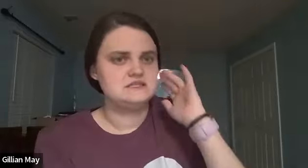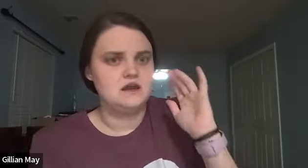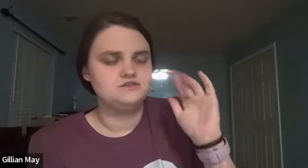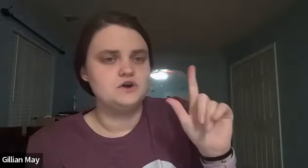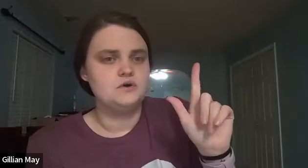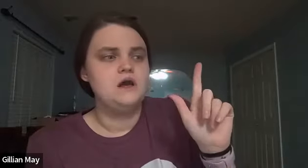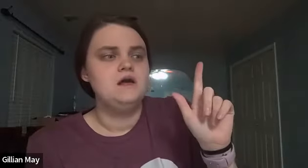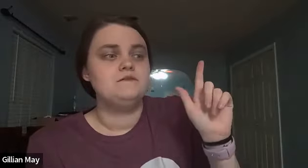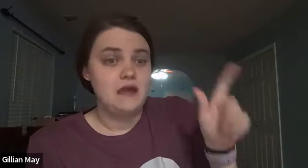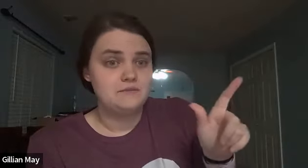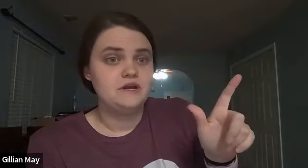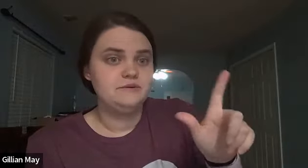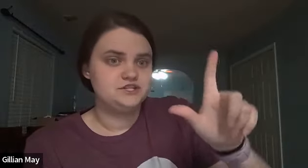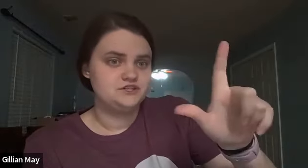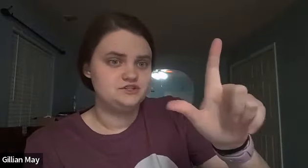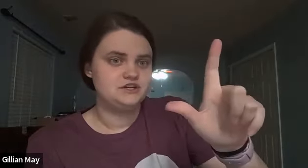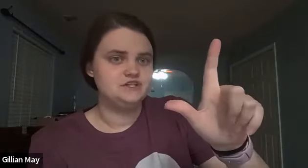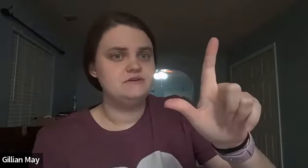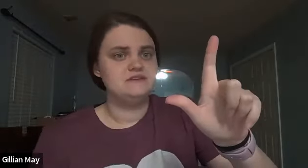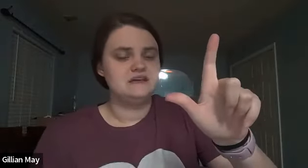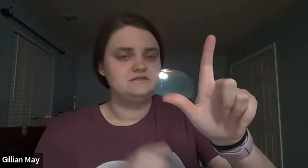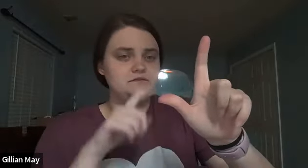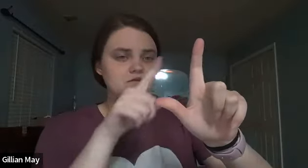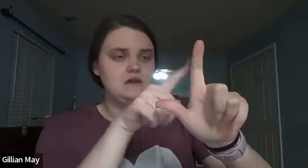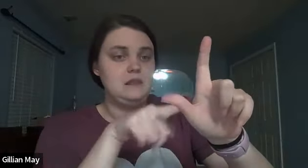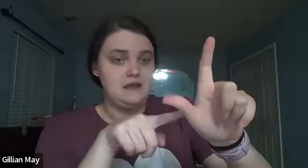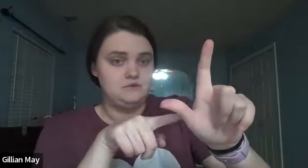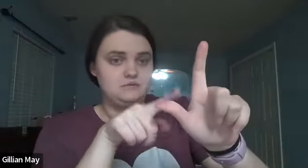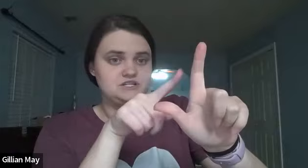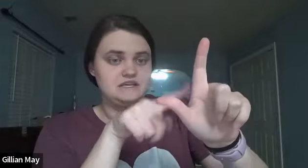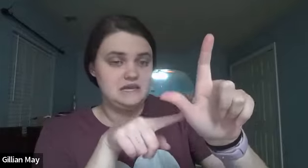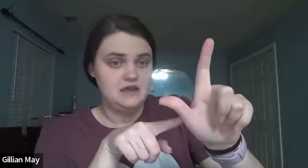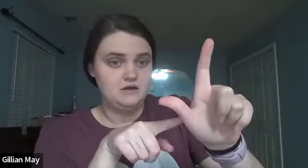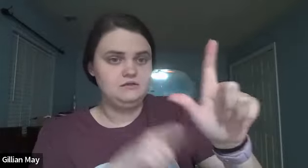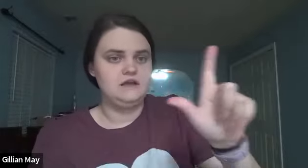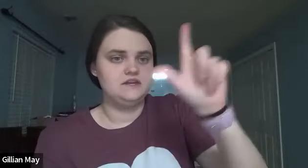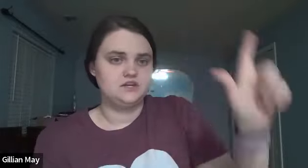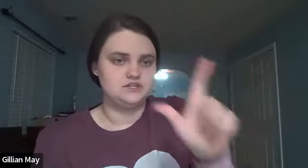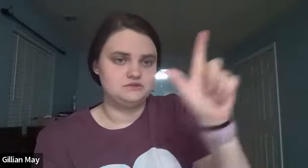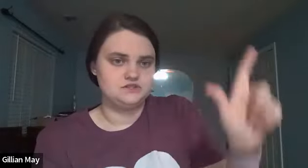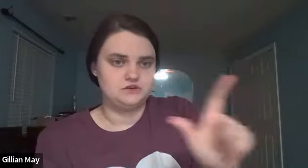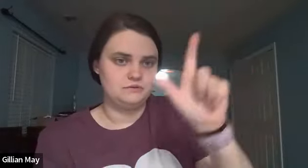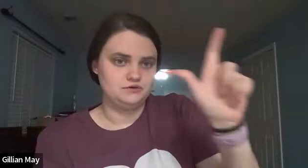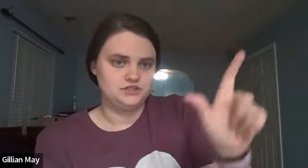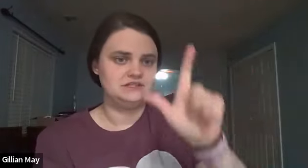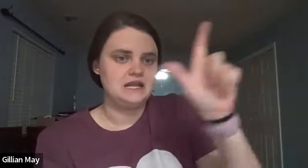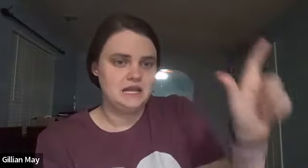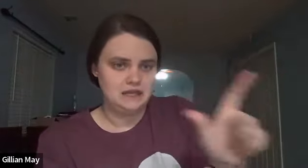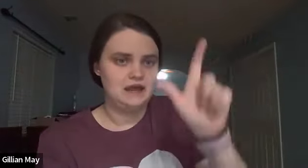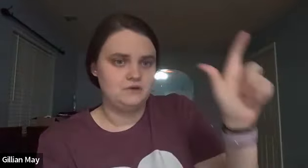now. So for librarian, what you're going to do is you're going to do the sign for library, which is an L, and then you're going to do a circle motion.